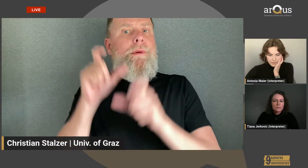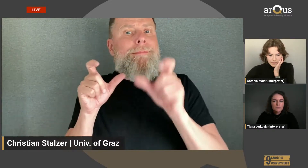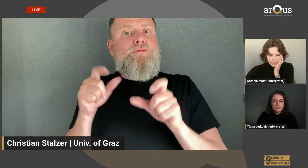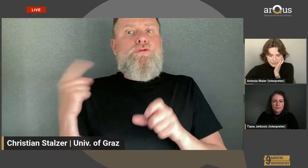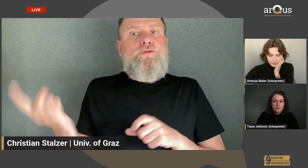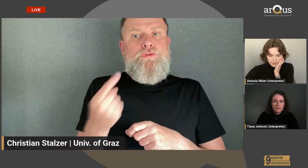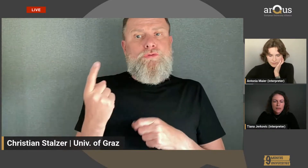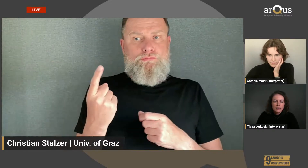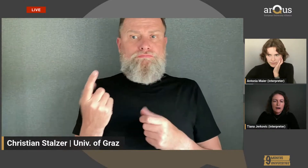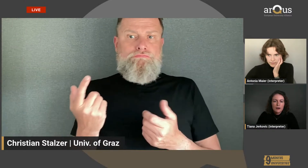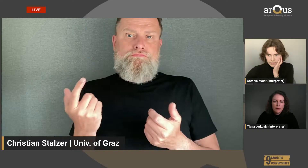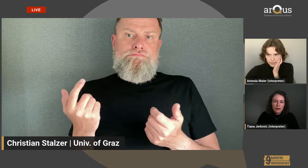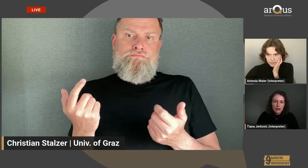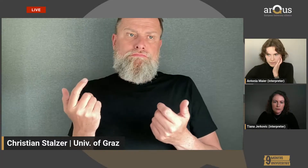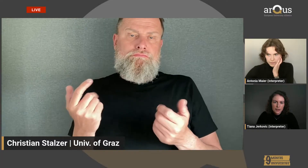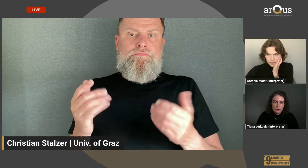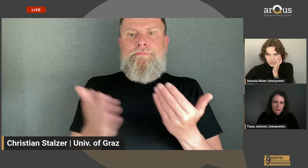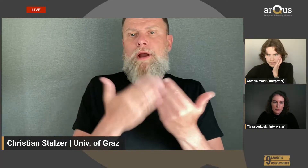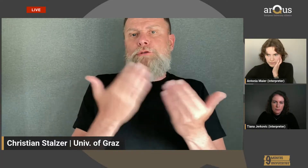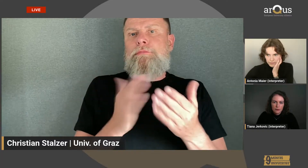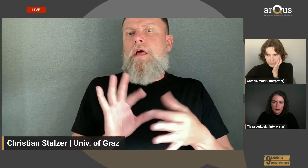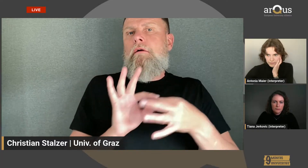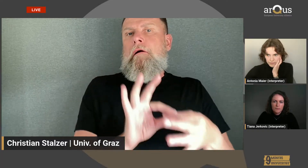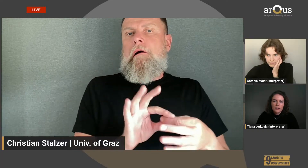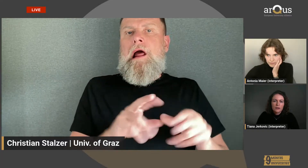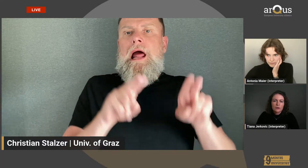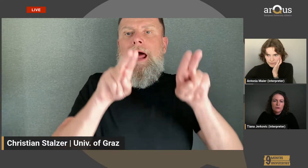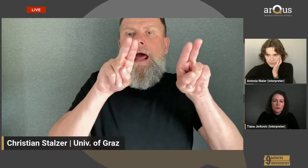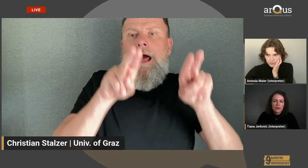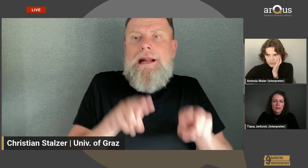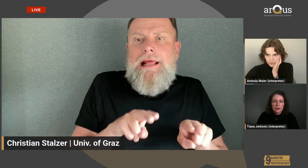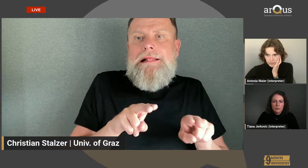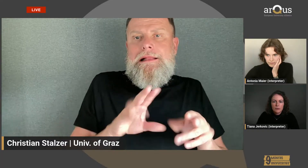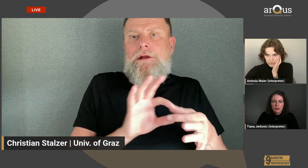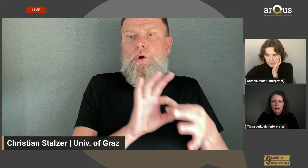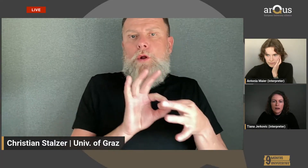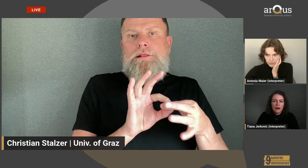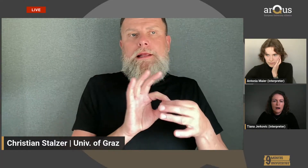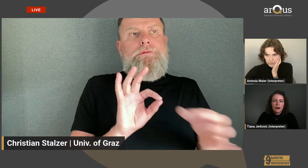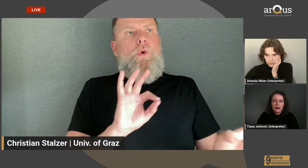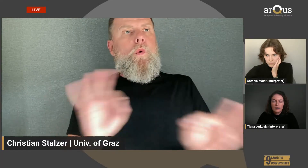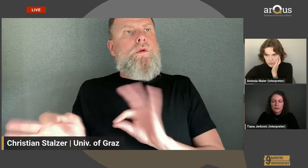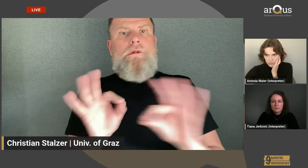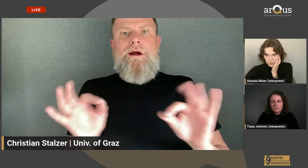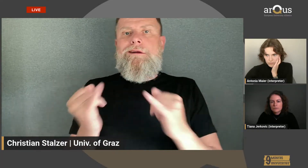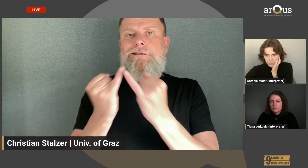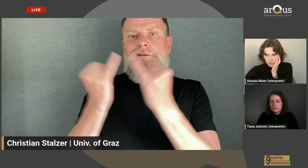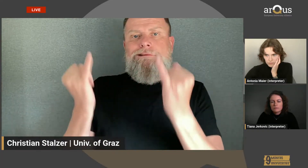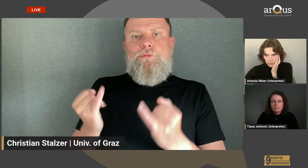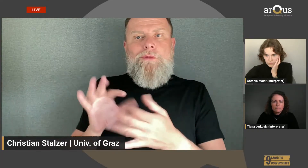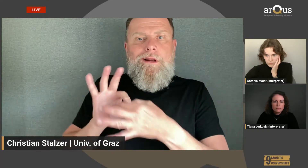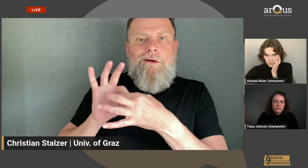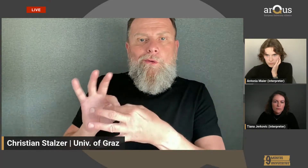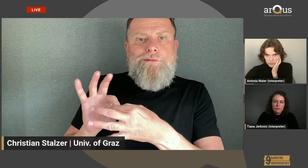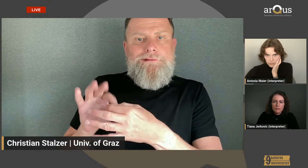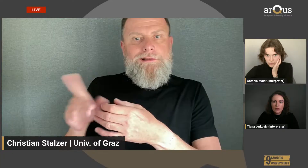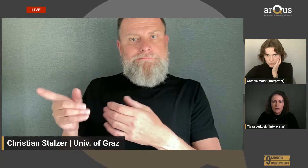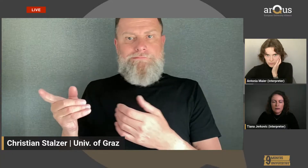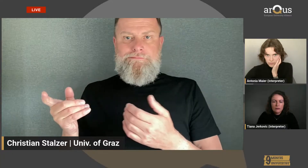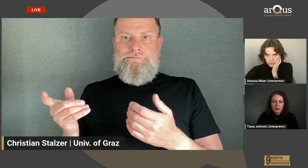So there are a lot of deaf people who, for example, are